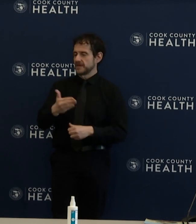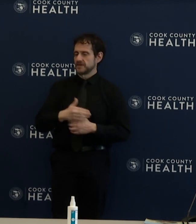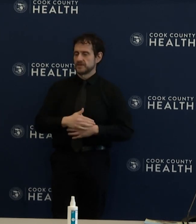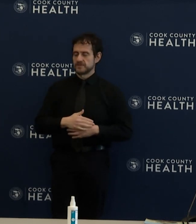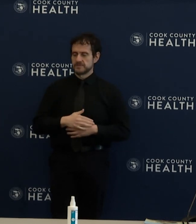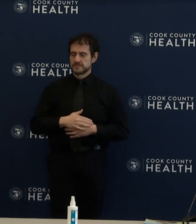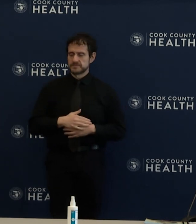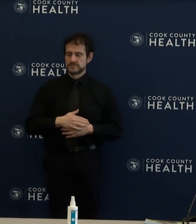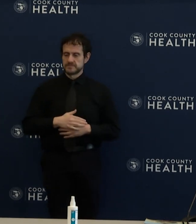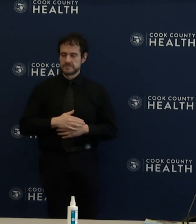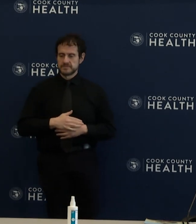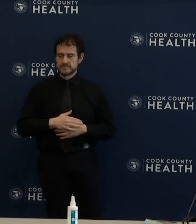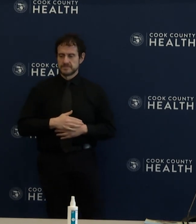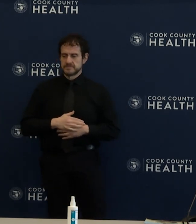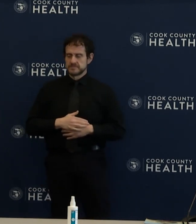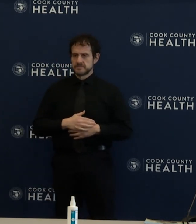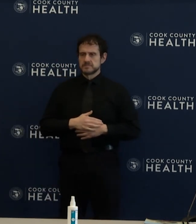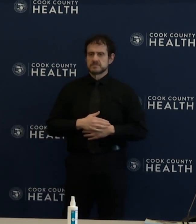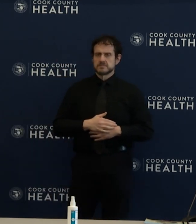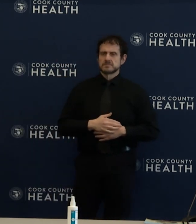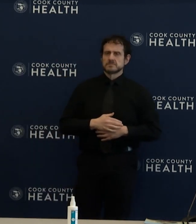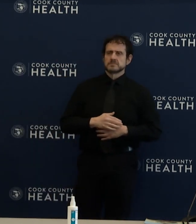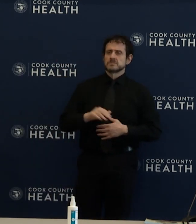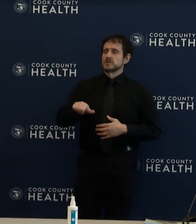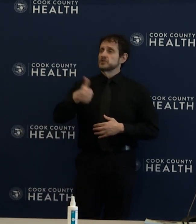have a registration system, but not Cook County.